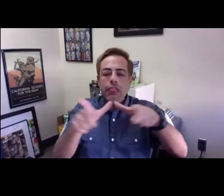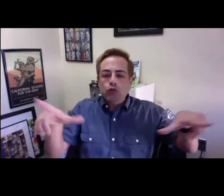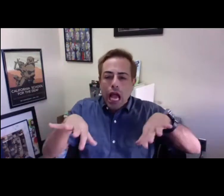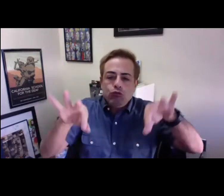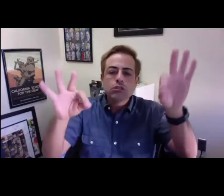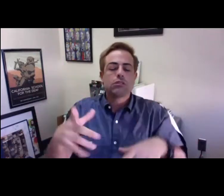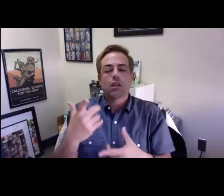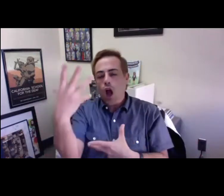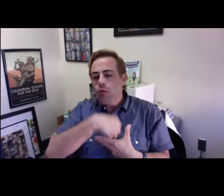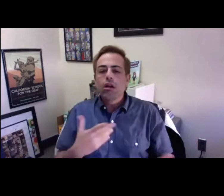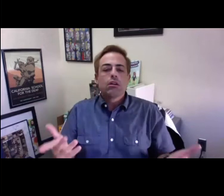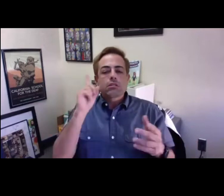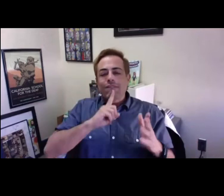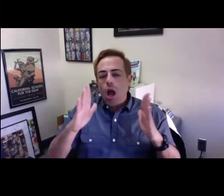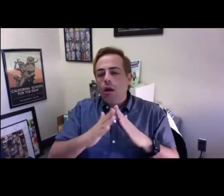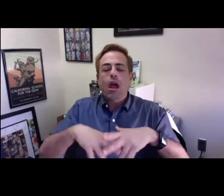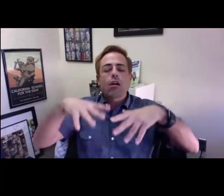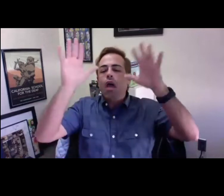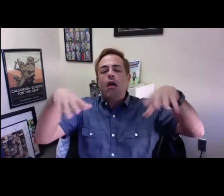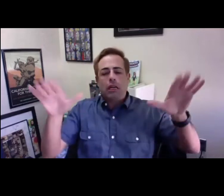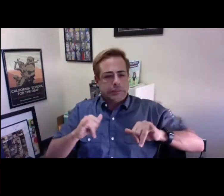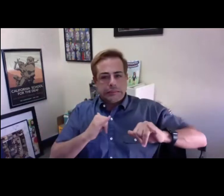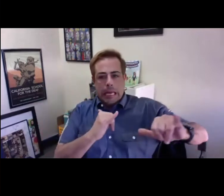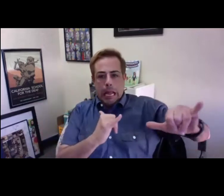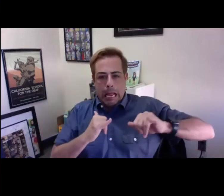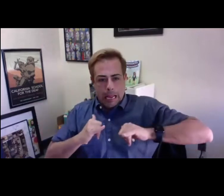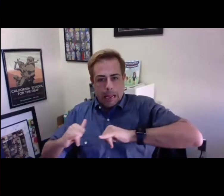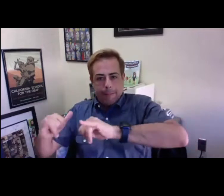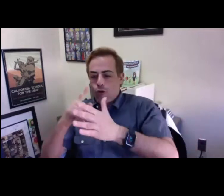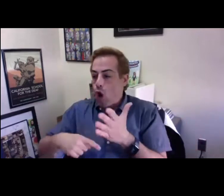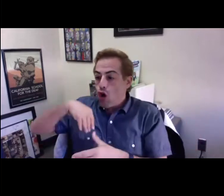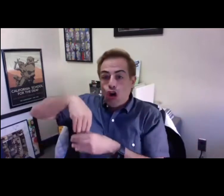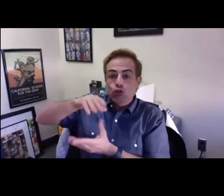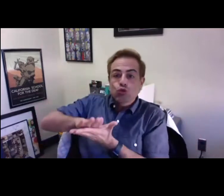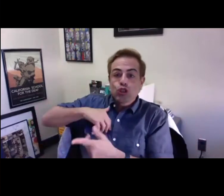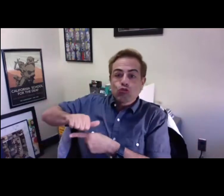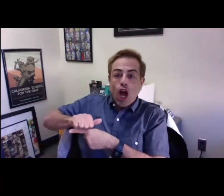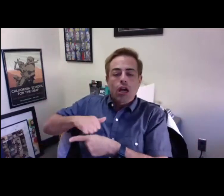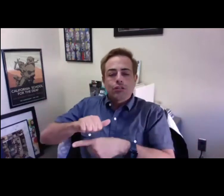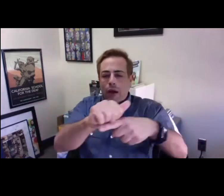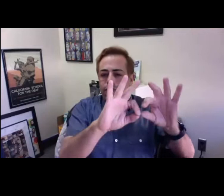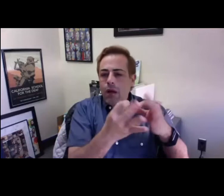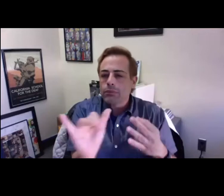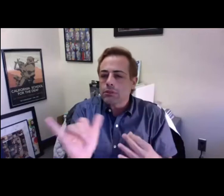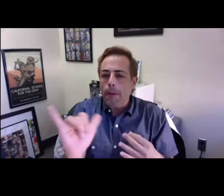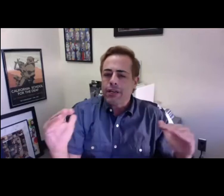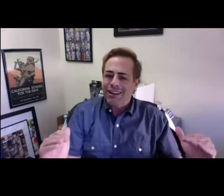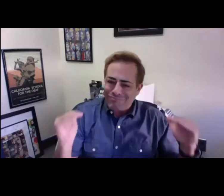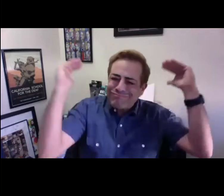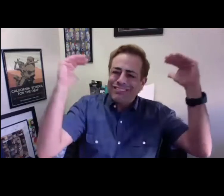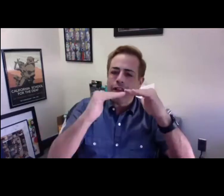there's a training on bilingual and language acquisitions, deaf community, all of that. There are similarities of what